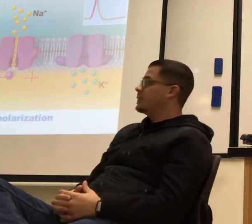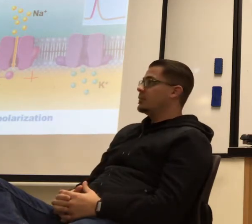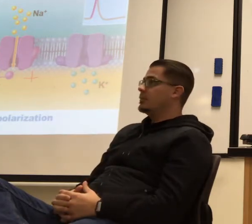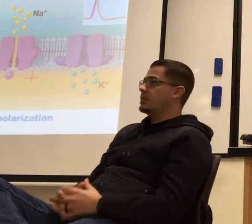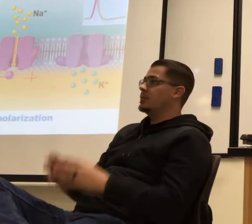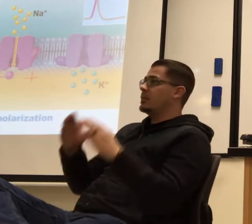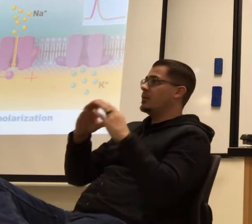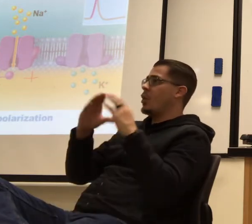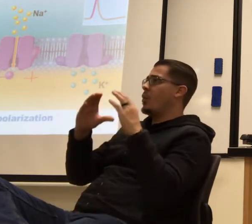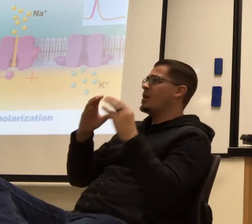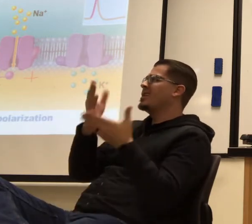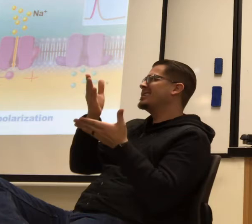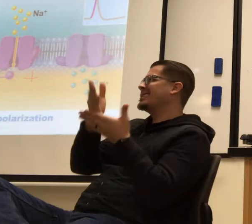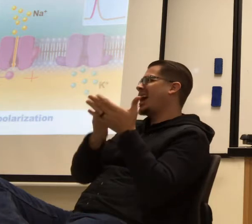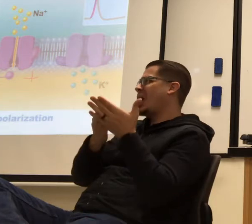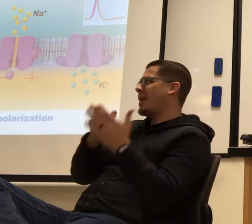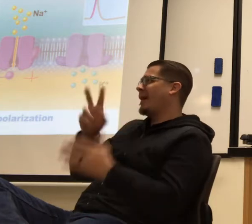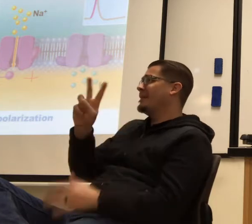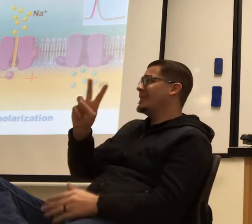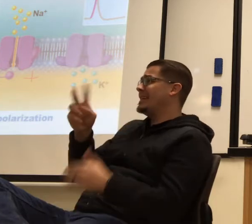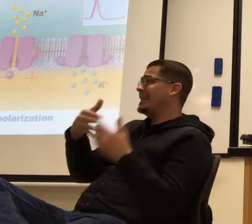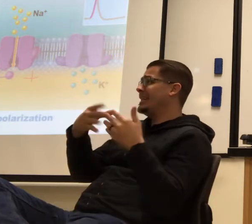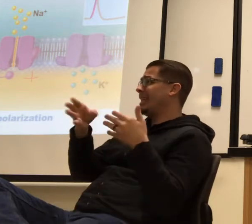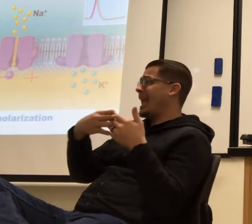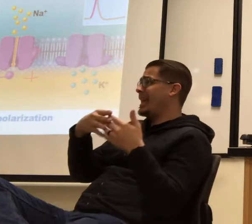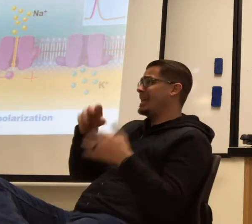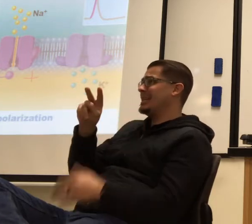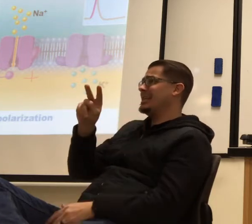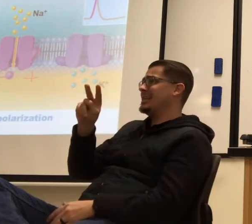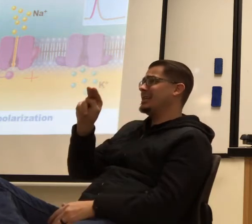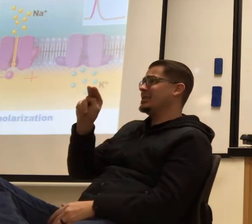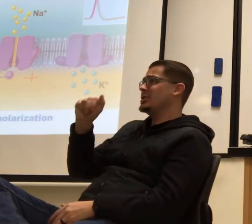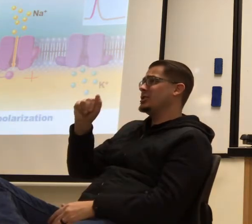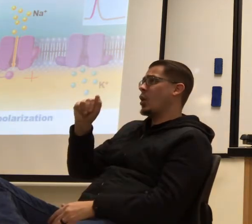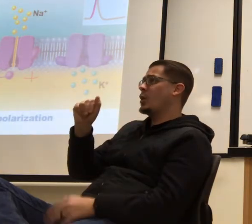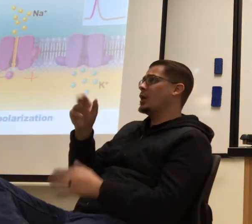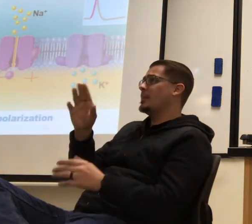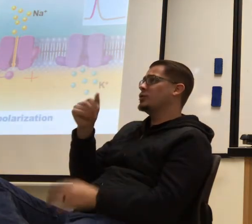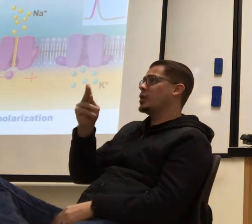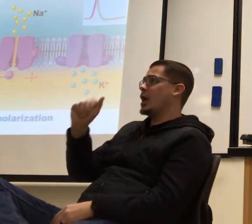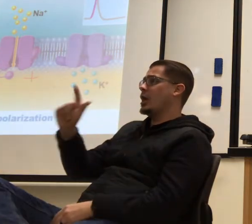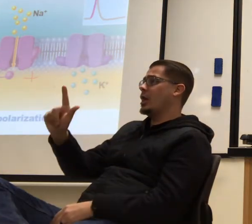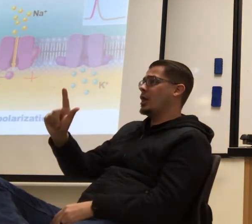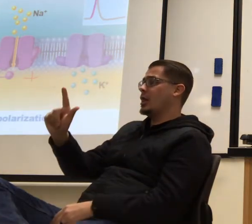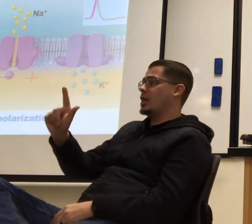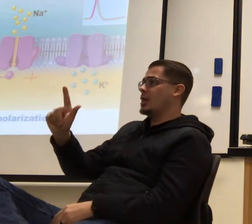some V-gated sodium channels,